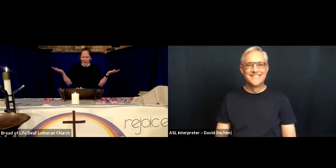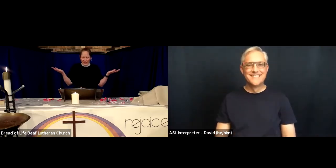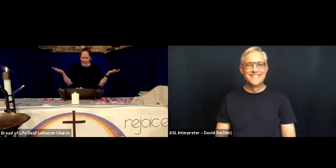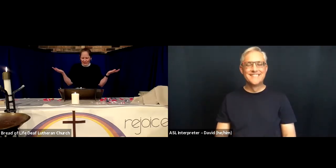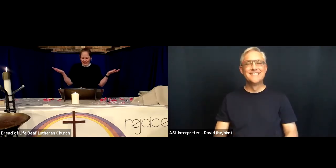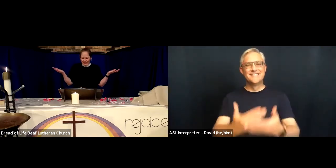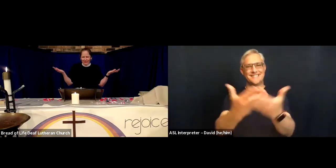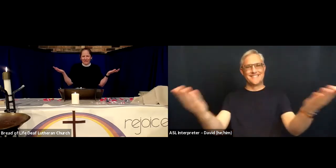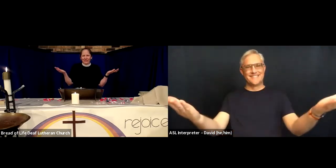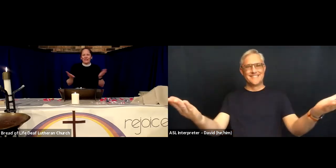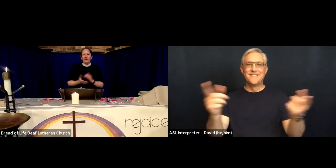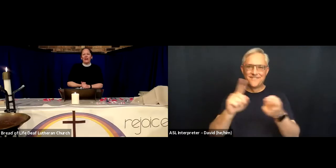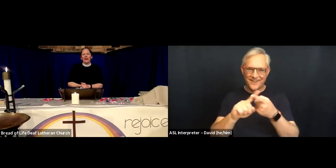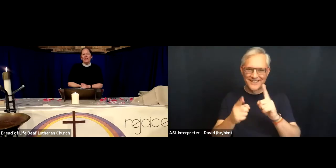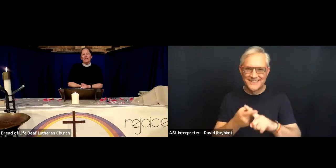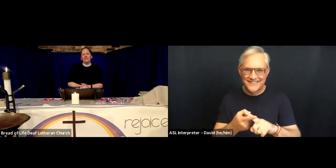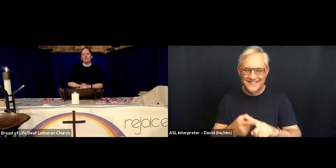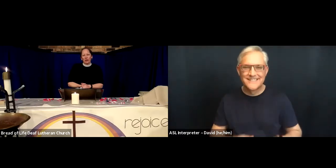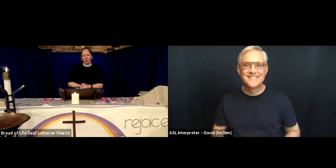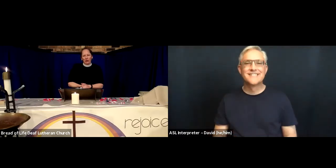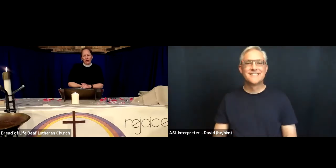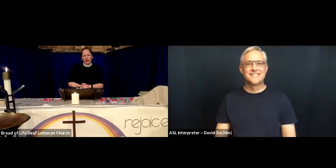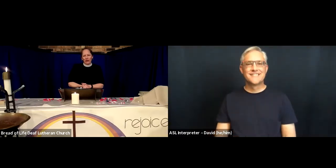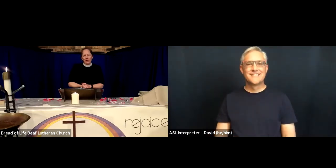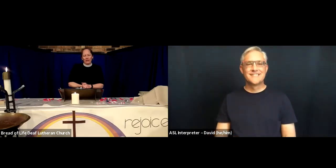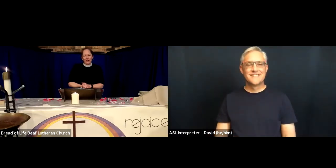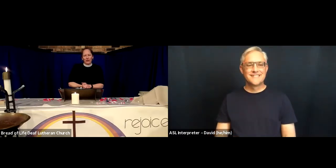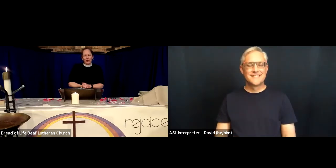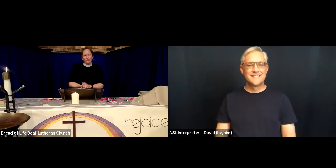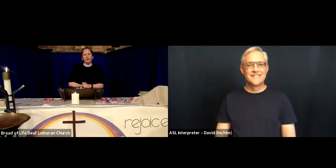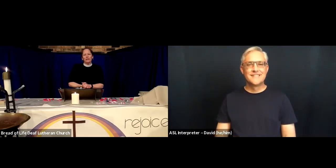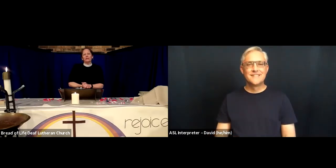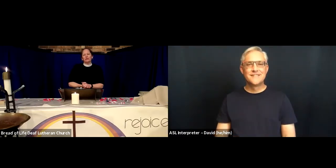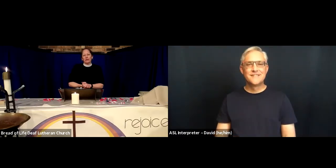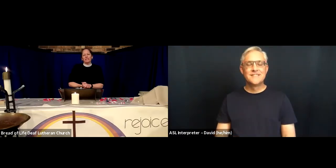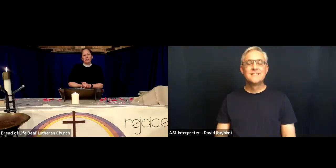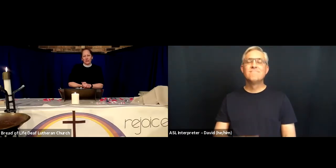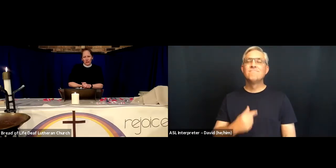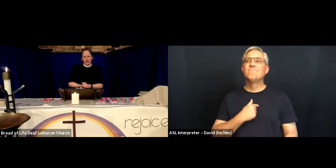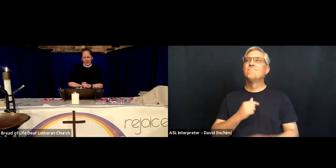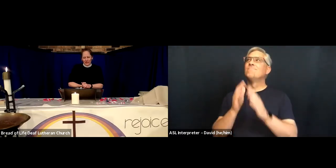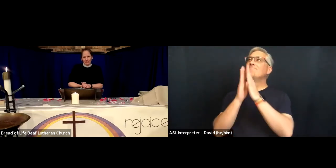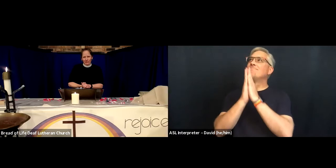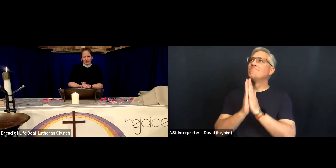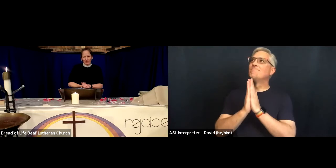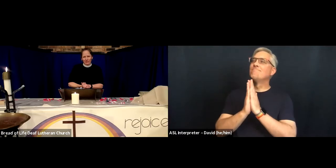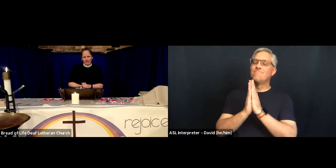My friends, it is my prayer that you will trust